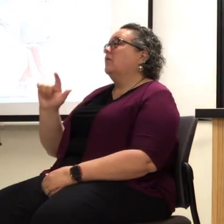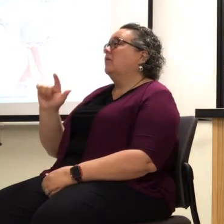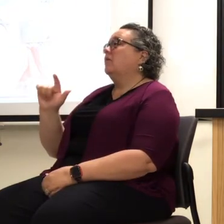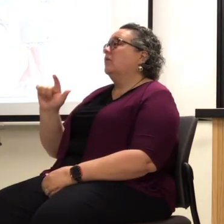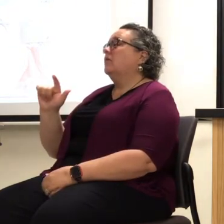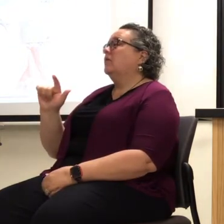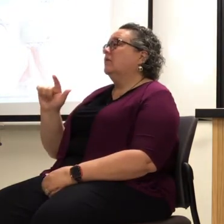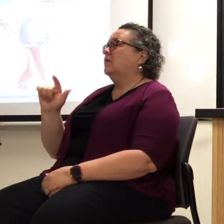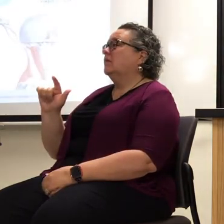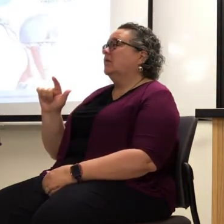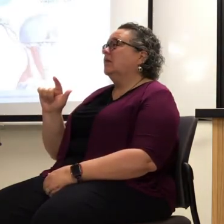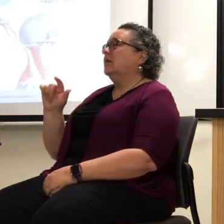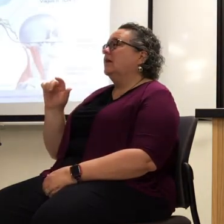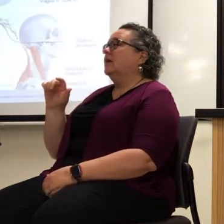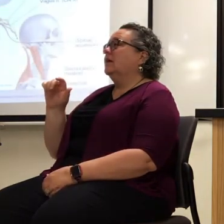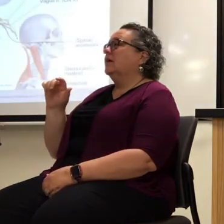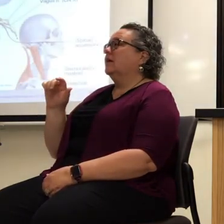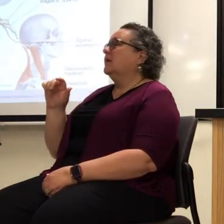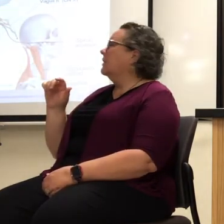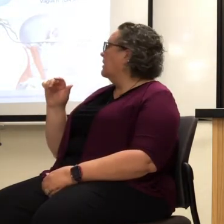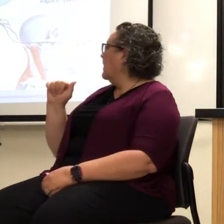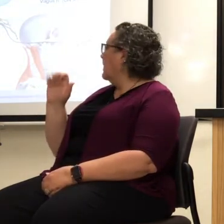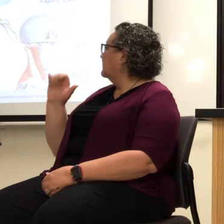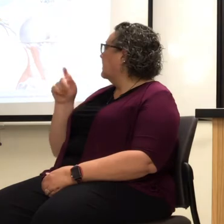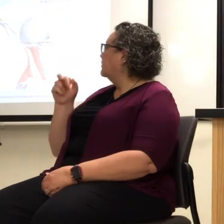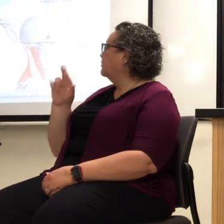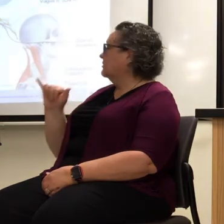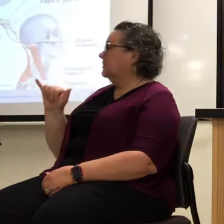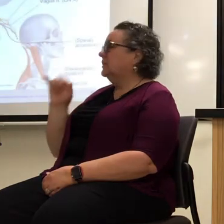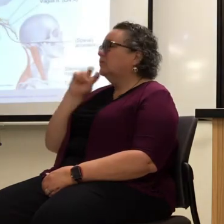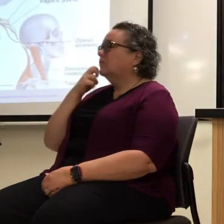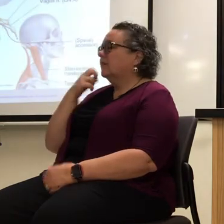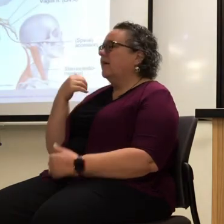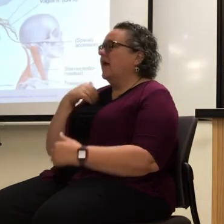to spinal nerves, hence the name.